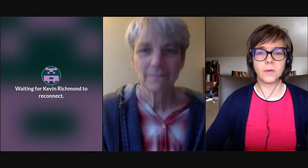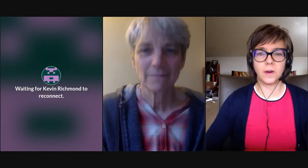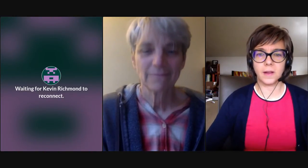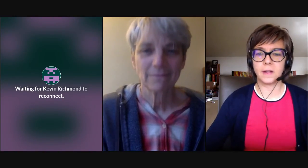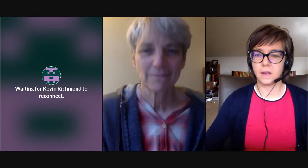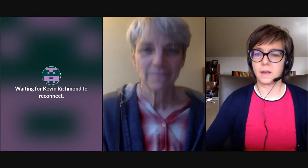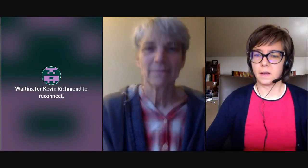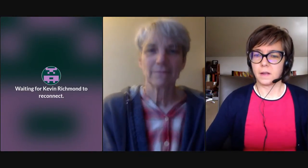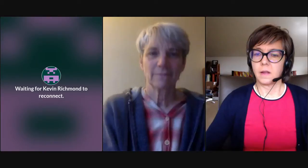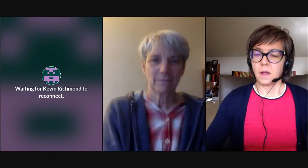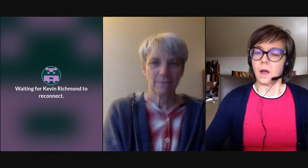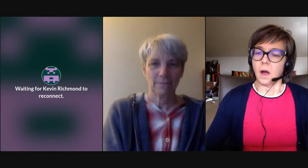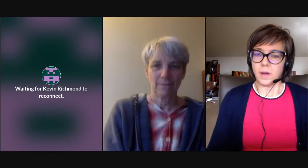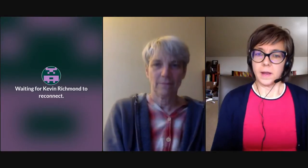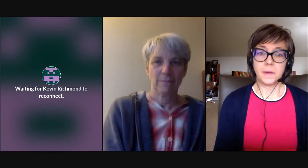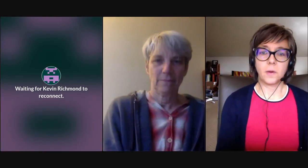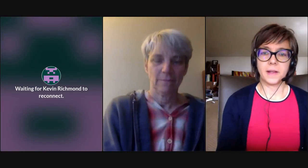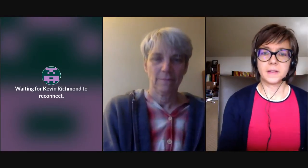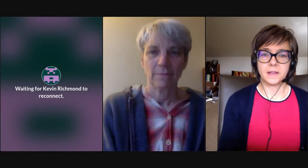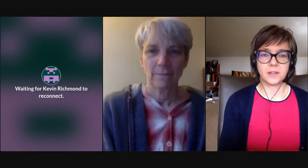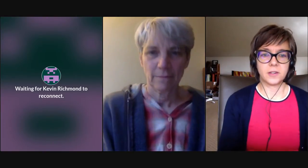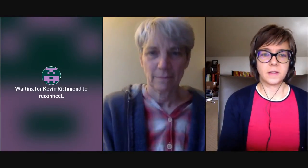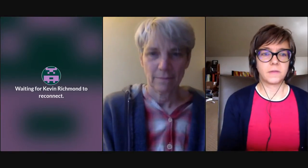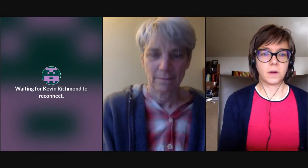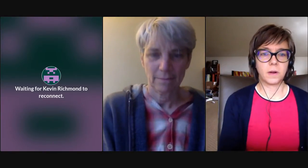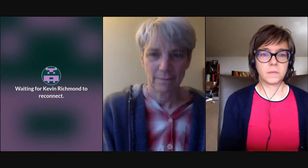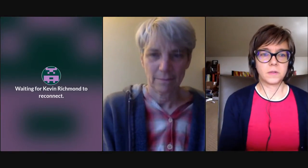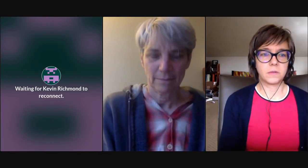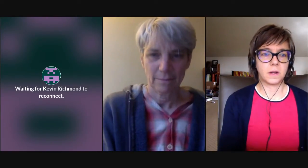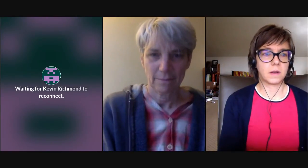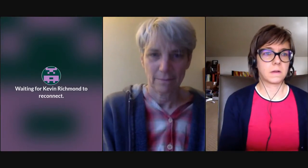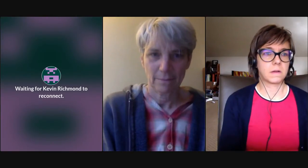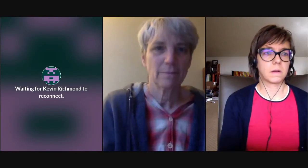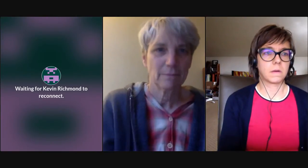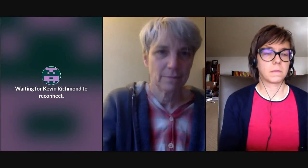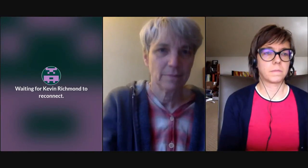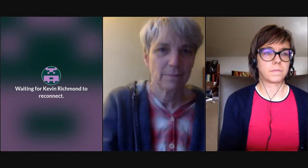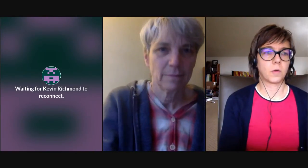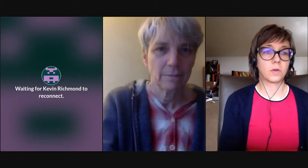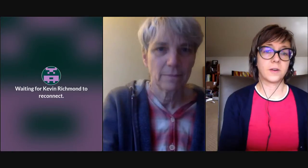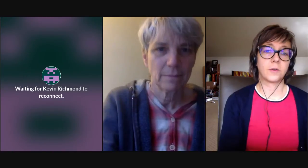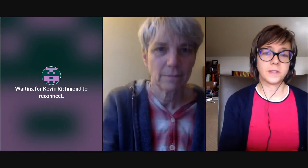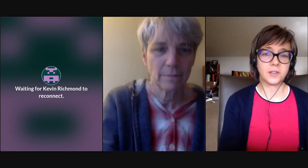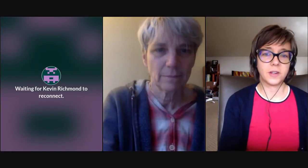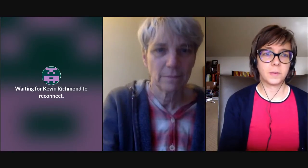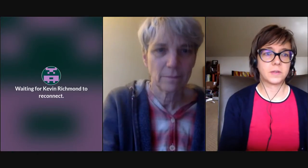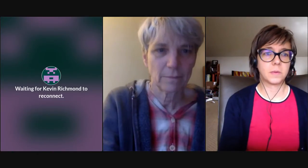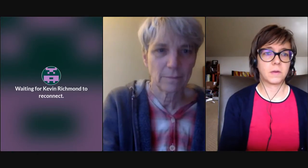Okay. Okay, I'm going to go back into that session then if you want to come to, Lynette. Of course, I don't know what session he went to, but